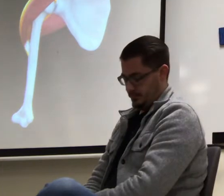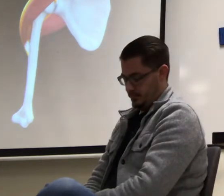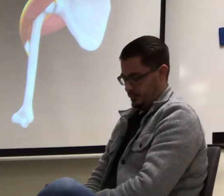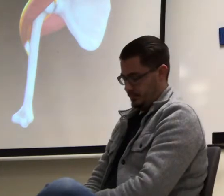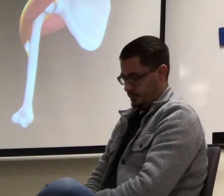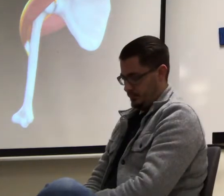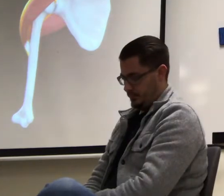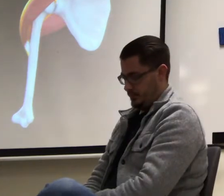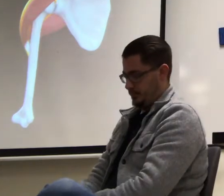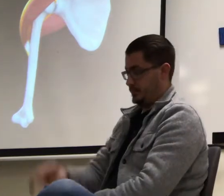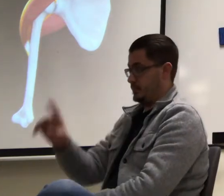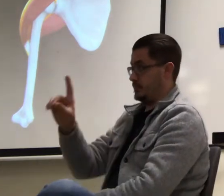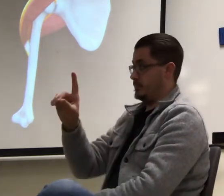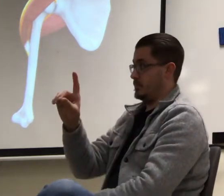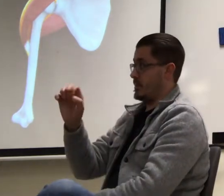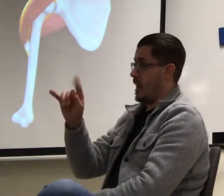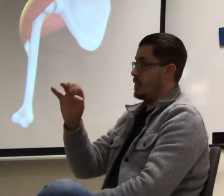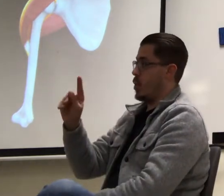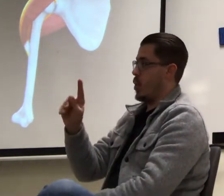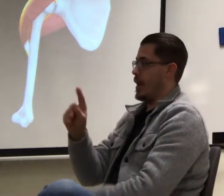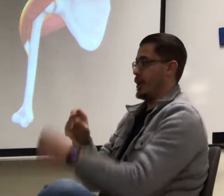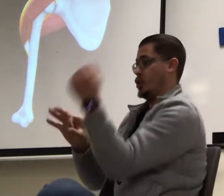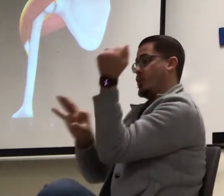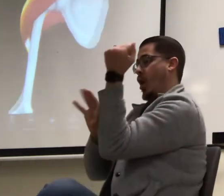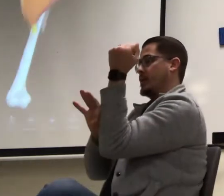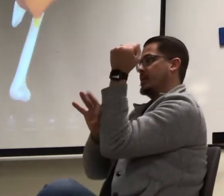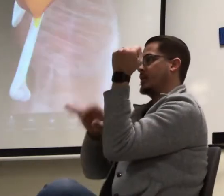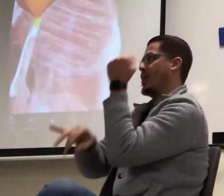Anyways, deltoid tuberosity, that's where the deltoid